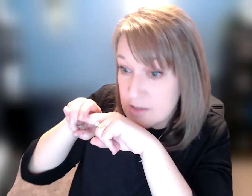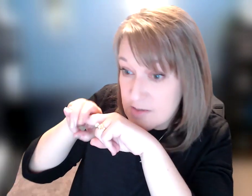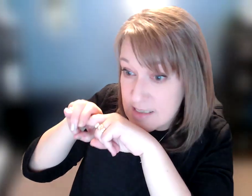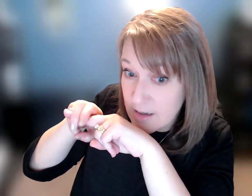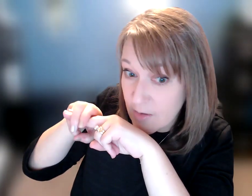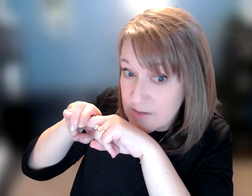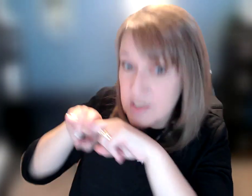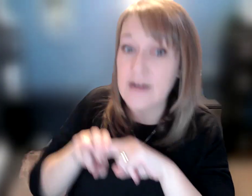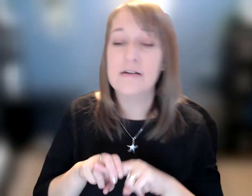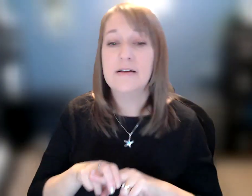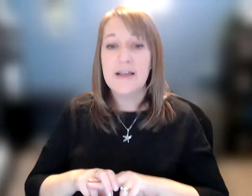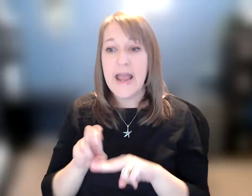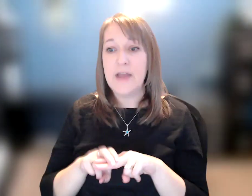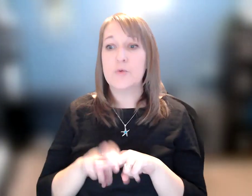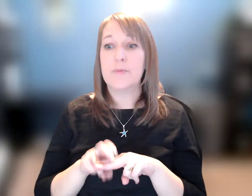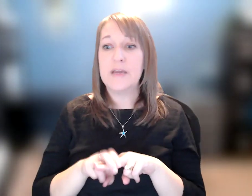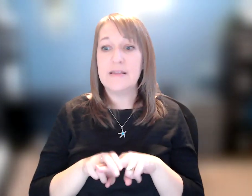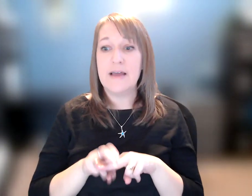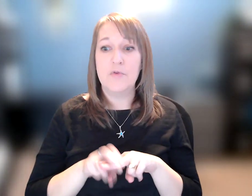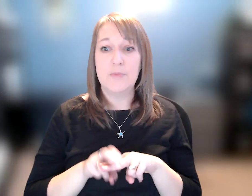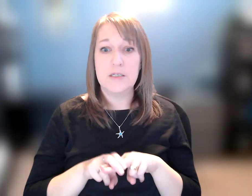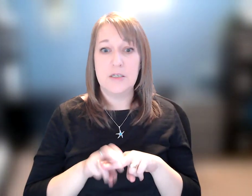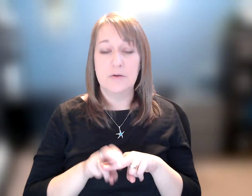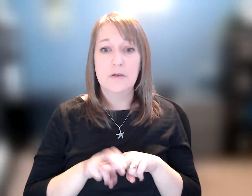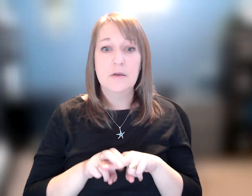to sit on the chair, and you repeat that movement too.